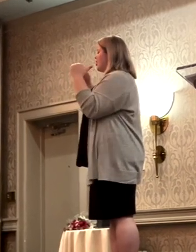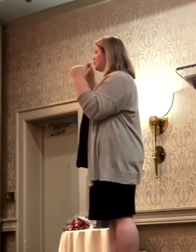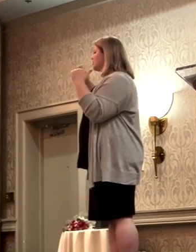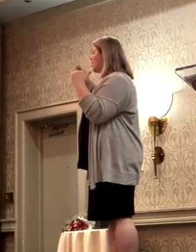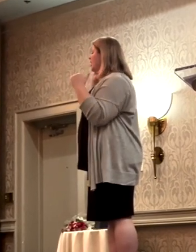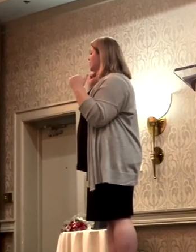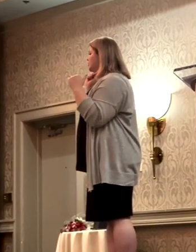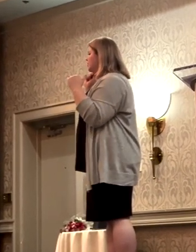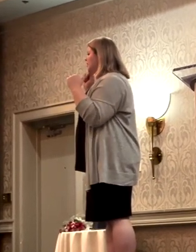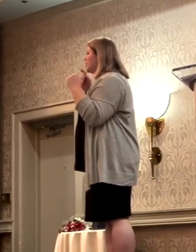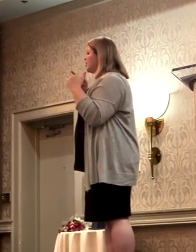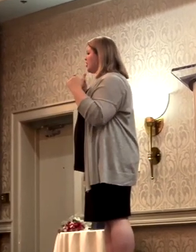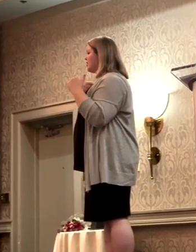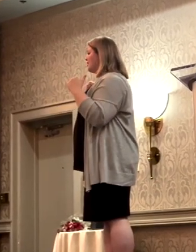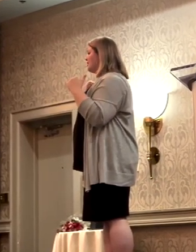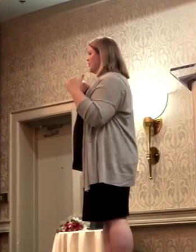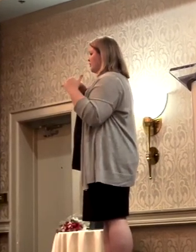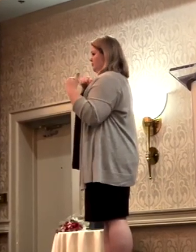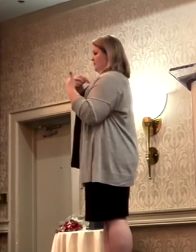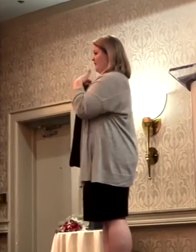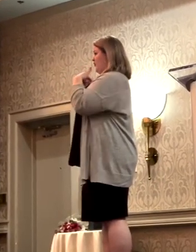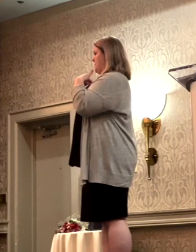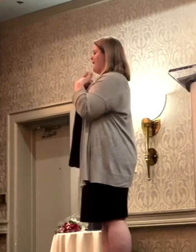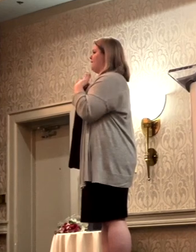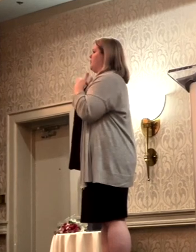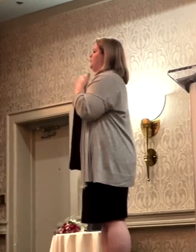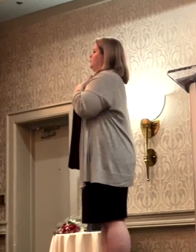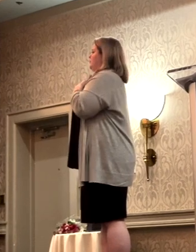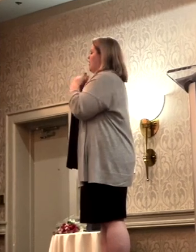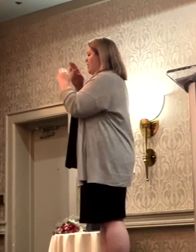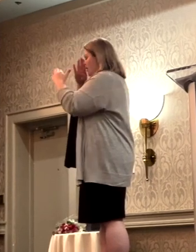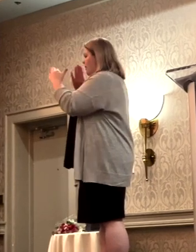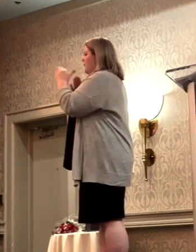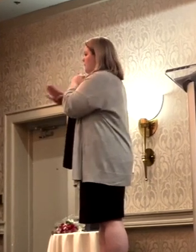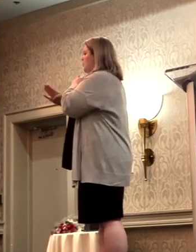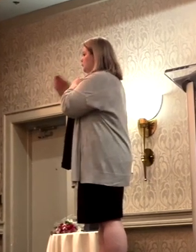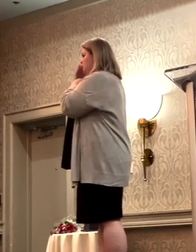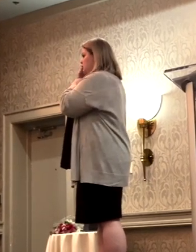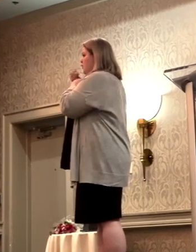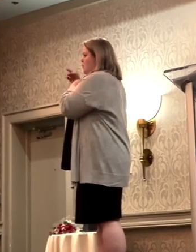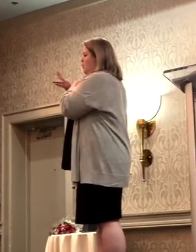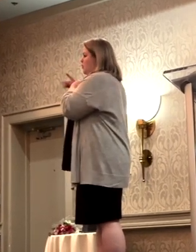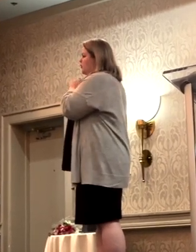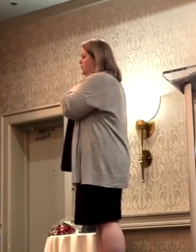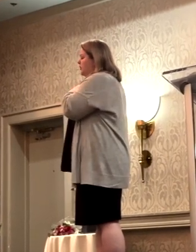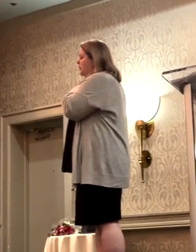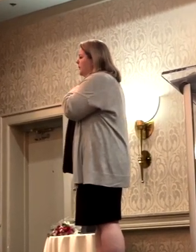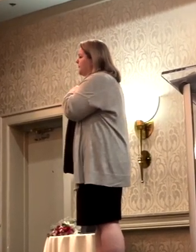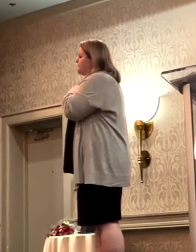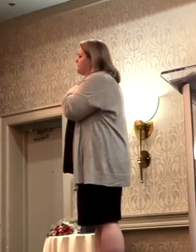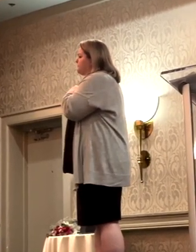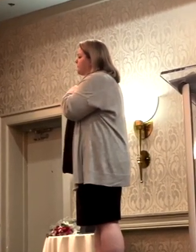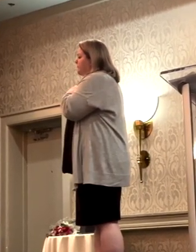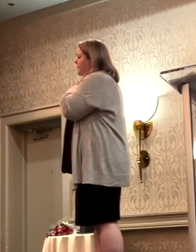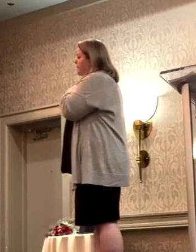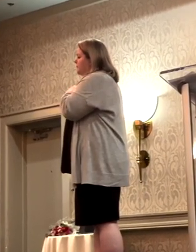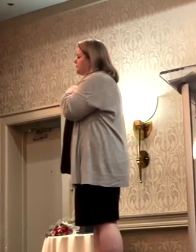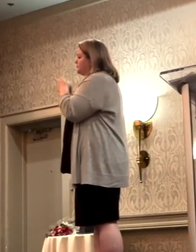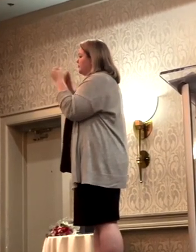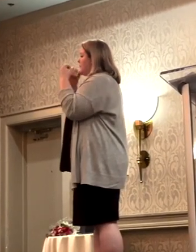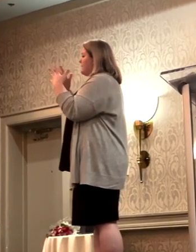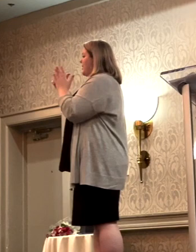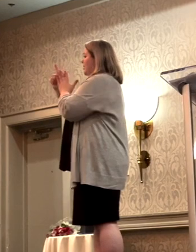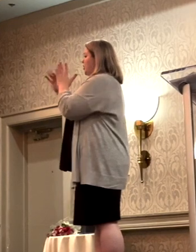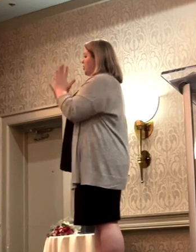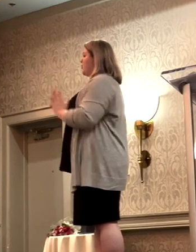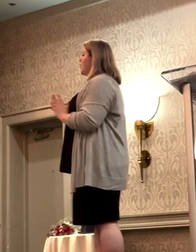is humbling for this jurist. The women judges that she mentored as lawyers have spoken about how she